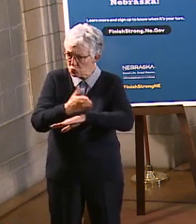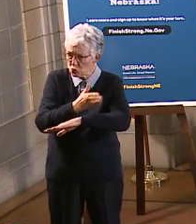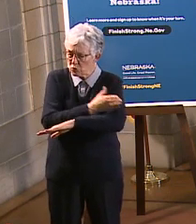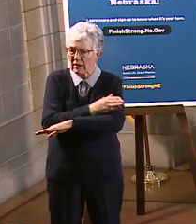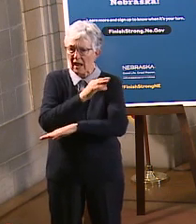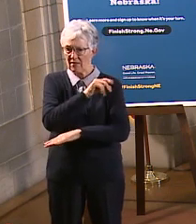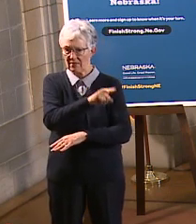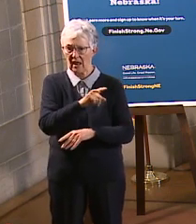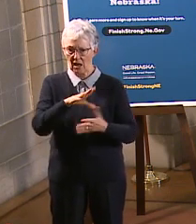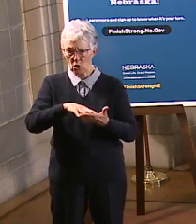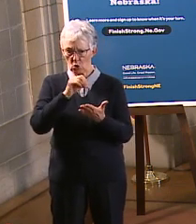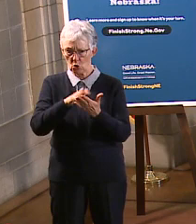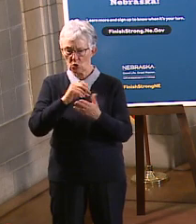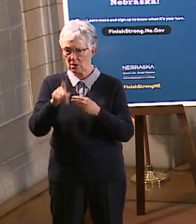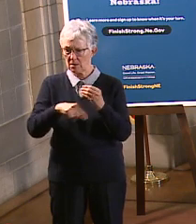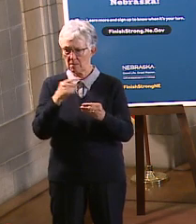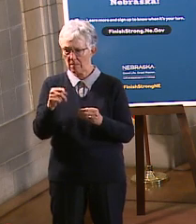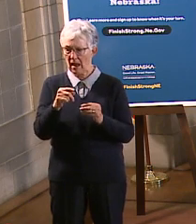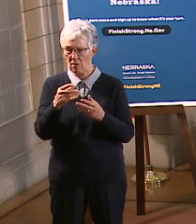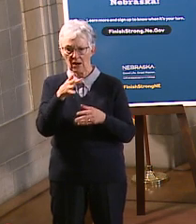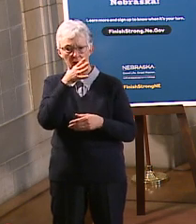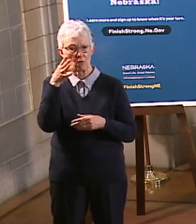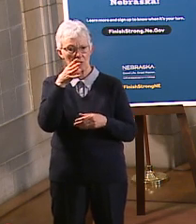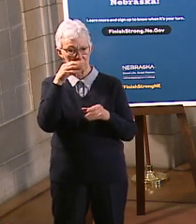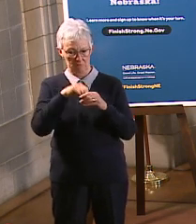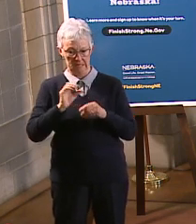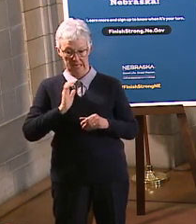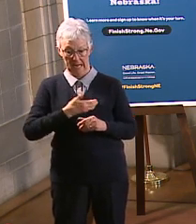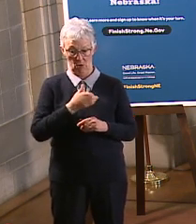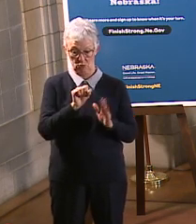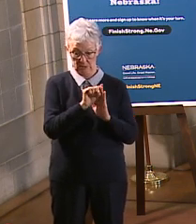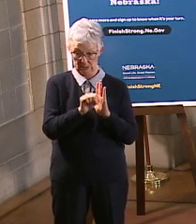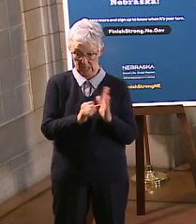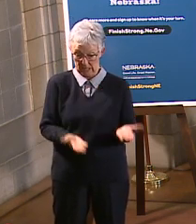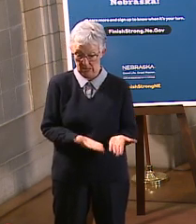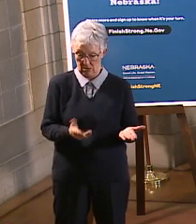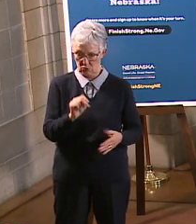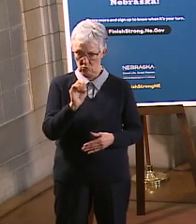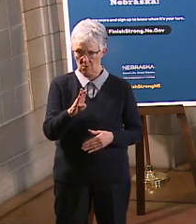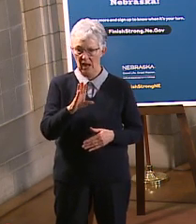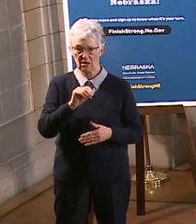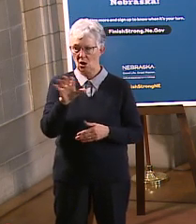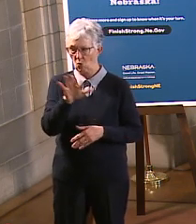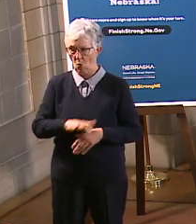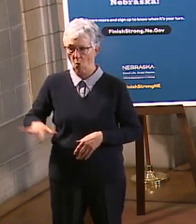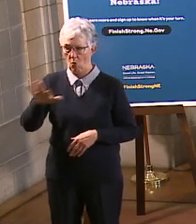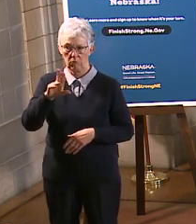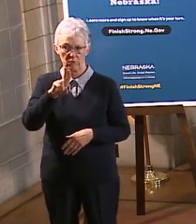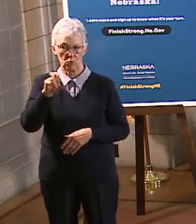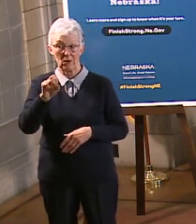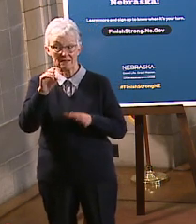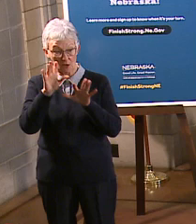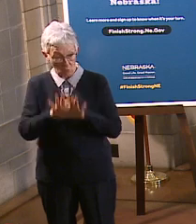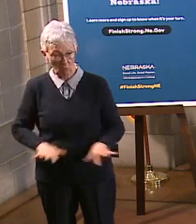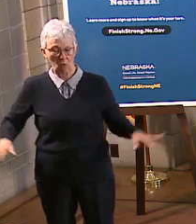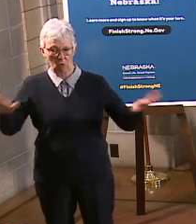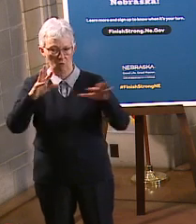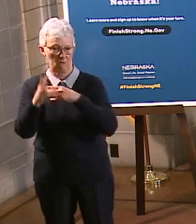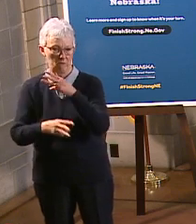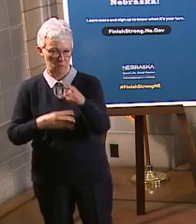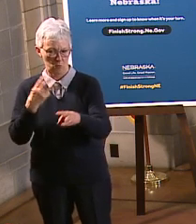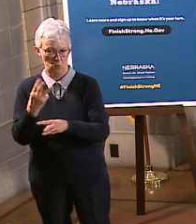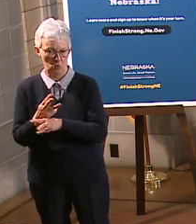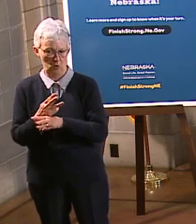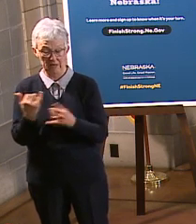industries in our state, our nation, and throughout the world. This week, we recognize and celebrate Nebraska FFA members and